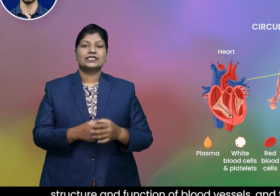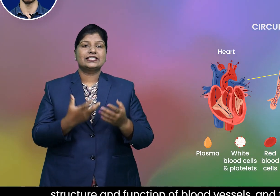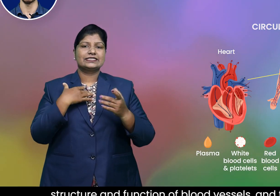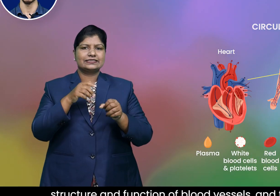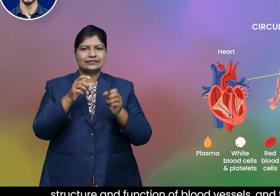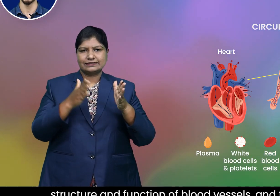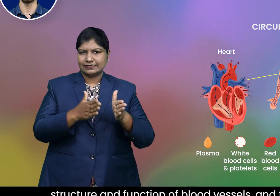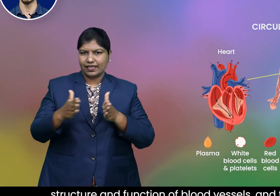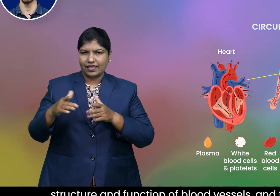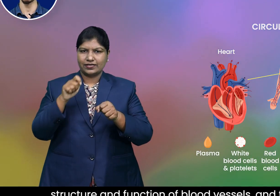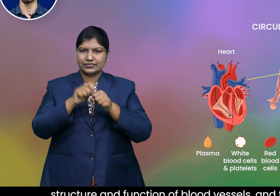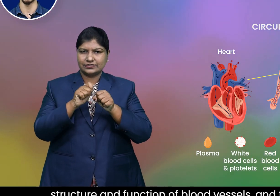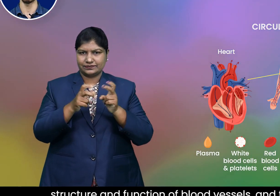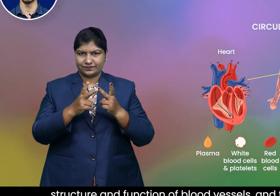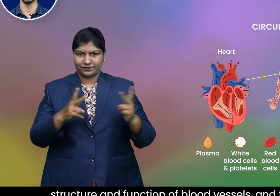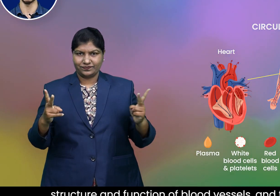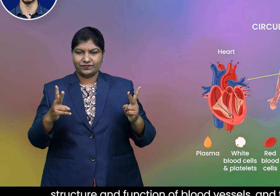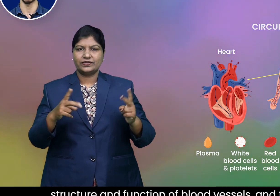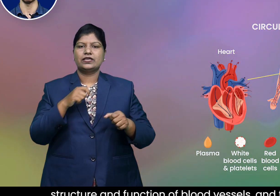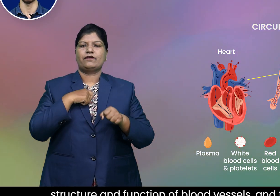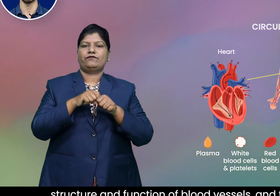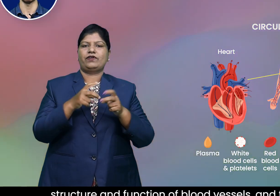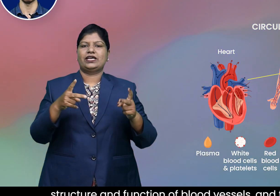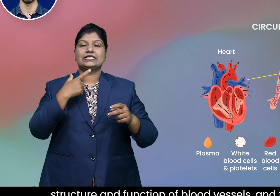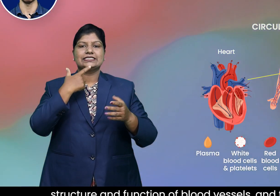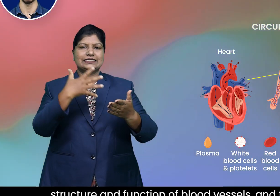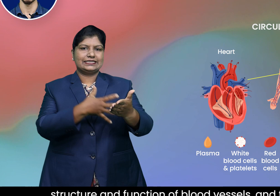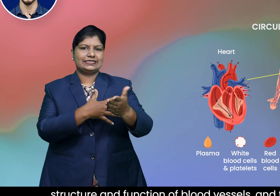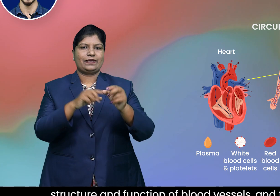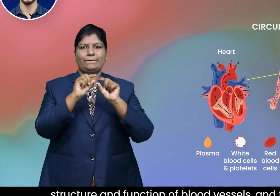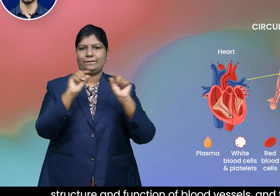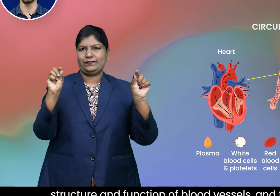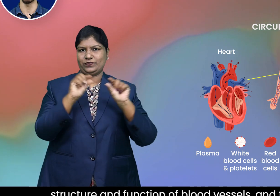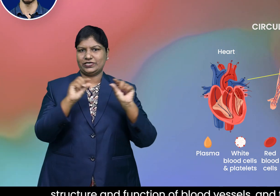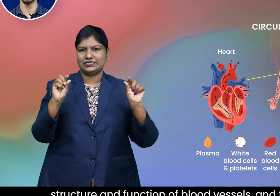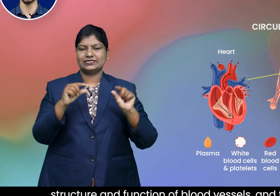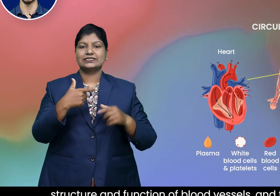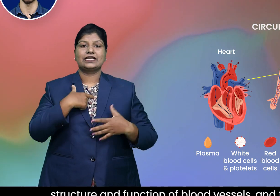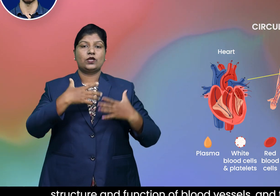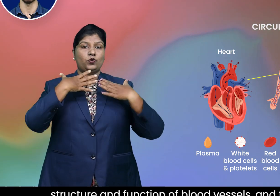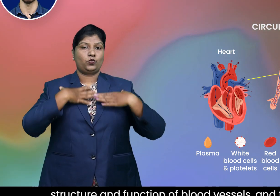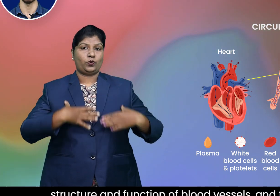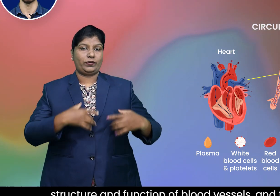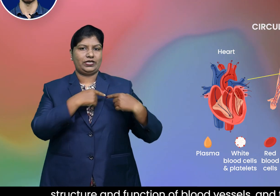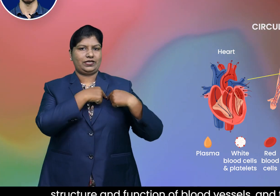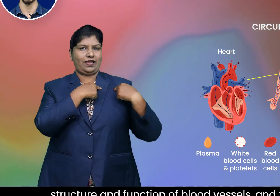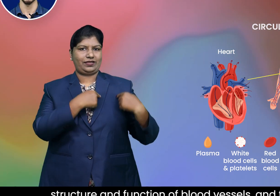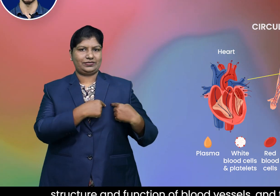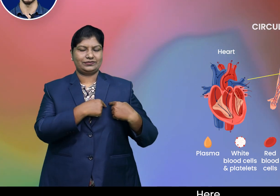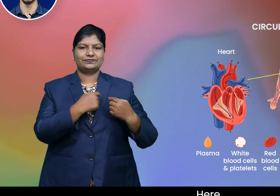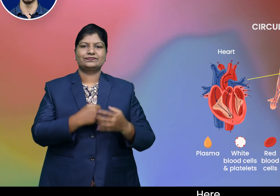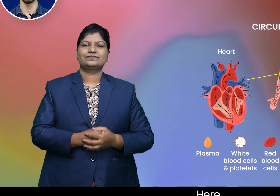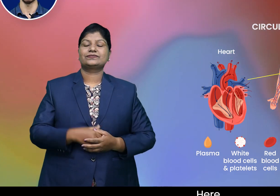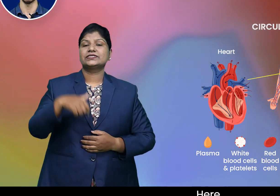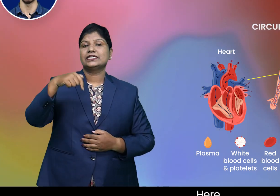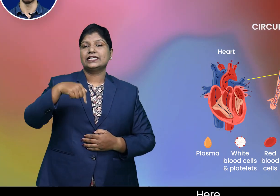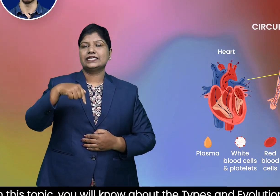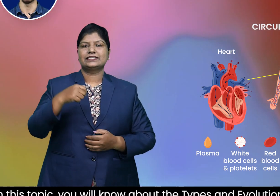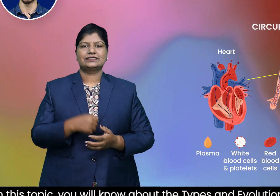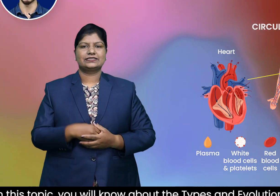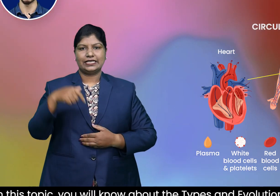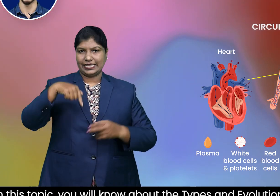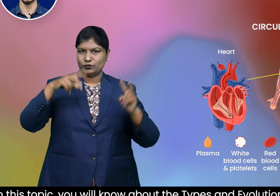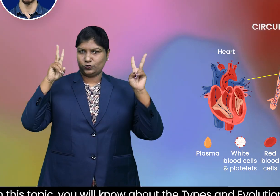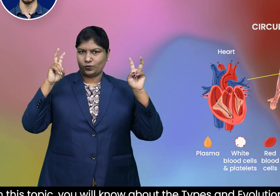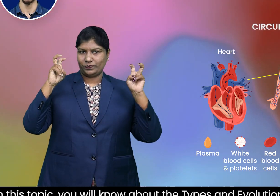structure and function of blood vessels and the human heart. Here